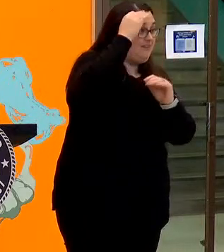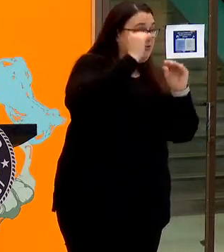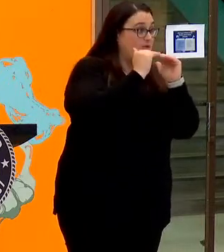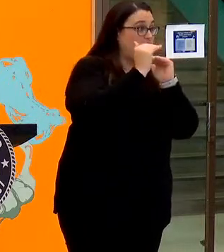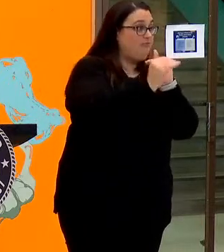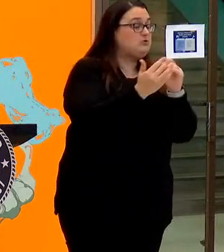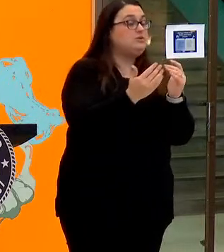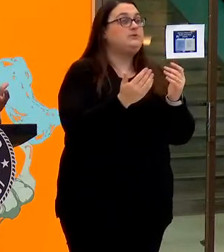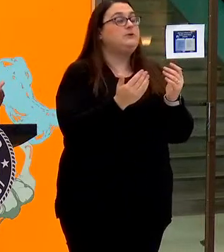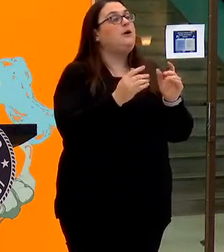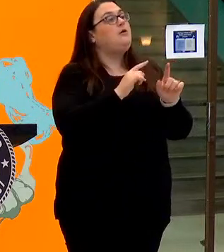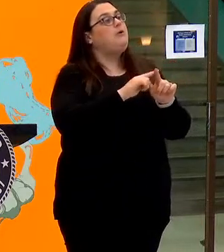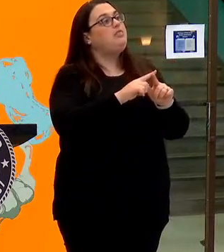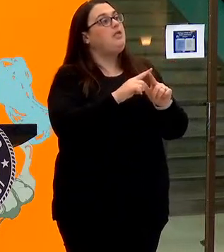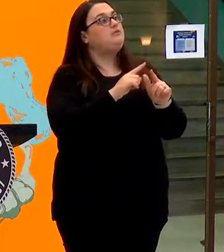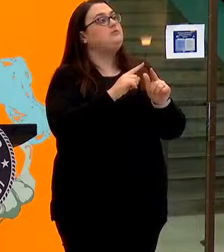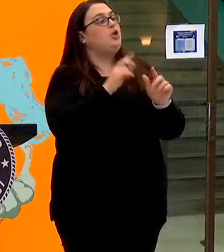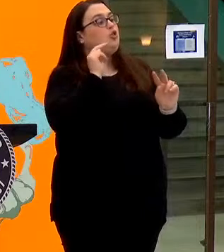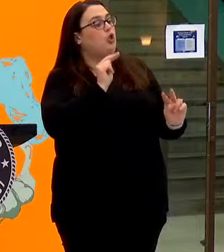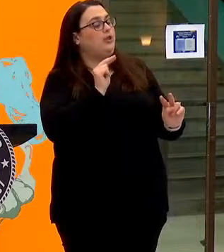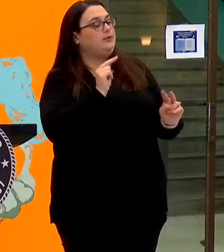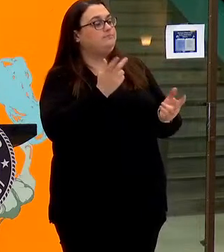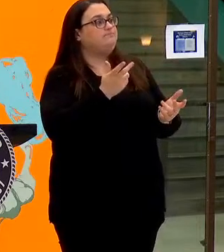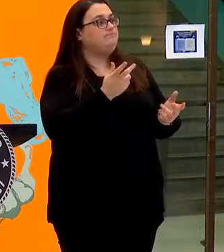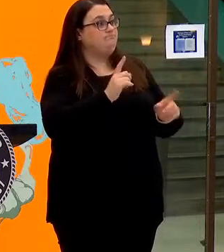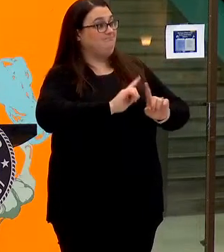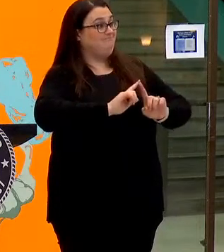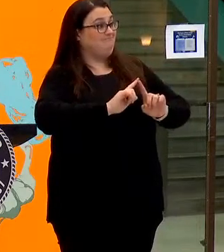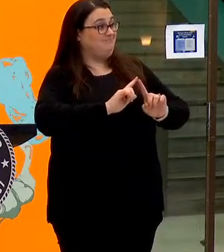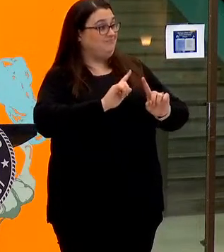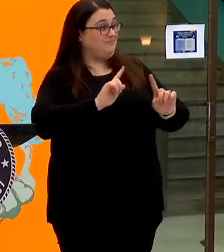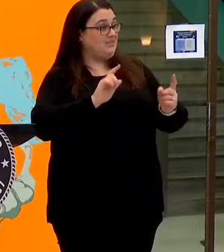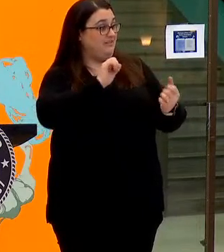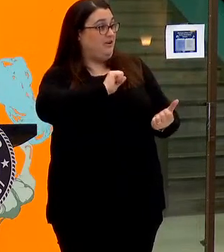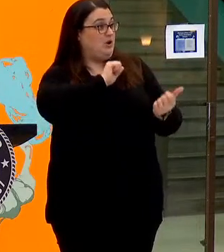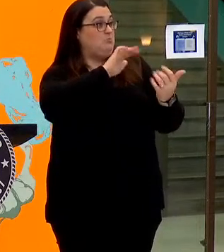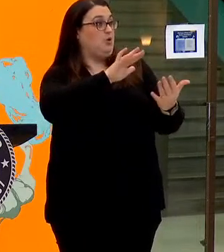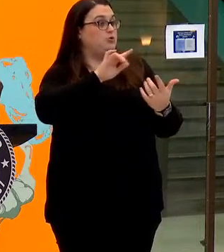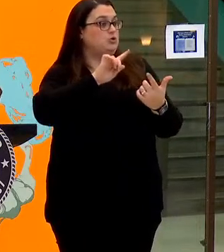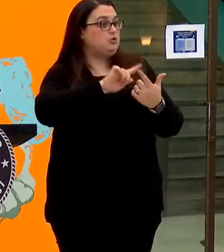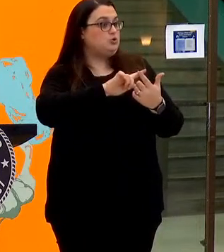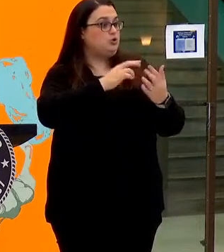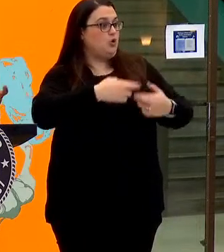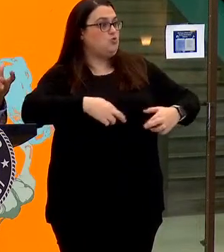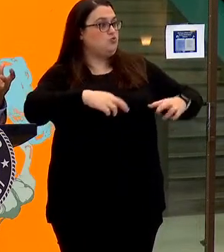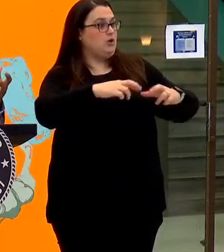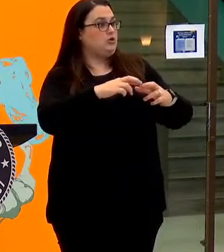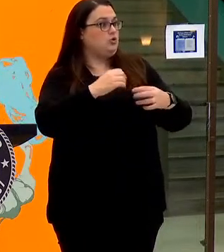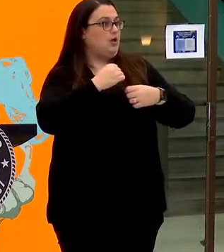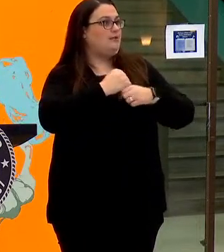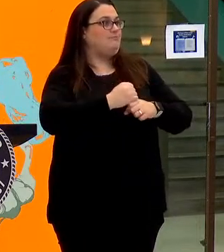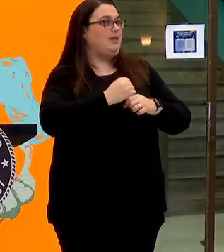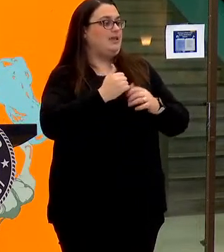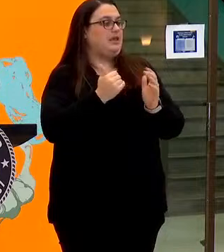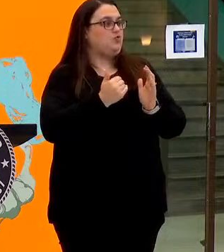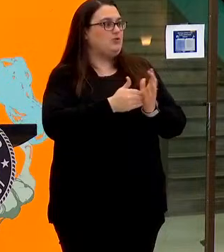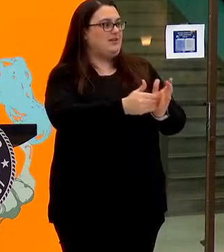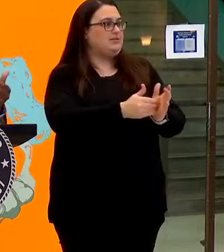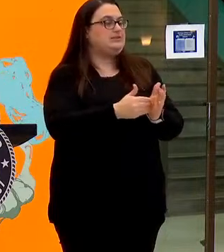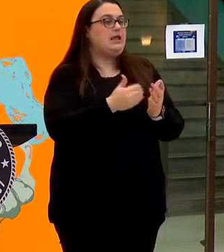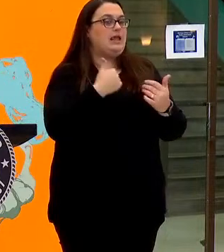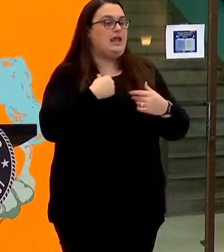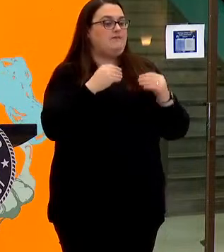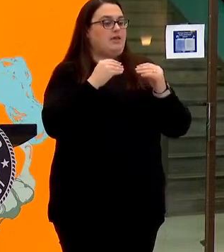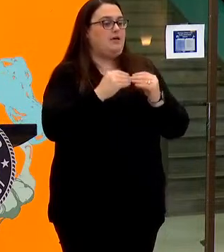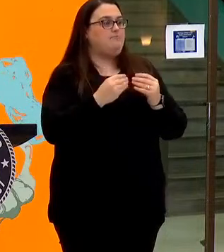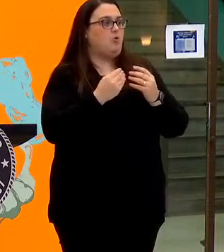federal level? But then also looking at, are there different approaches to regionalizing and creating redundancy and having